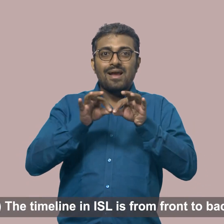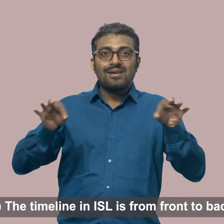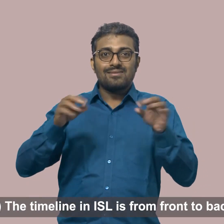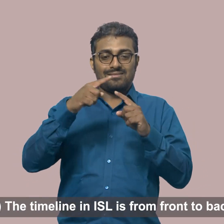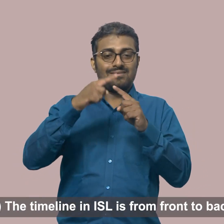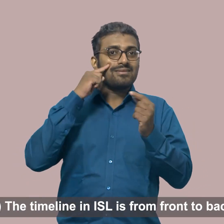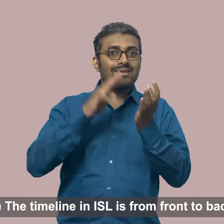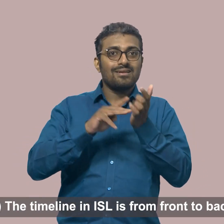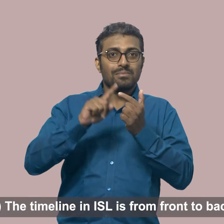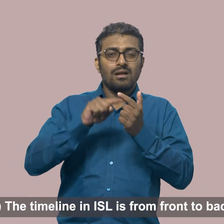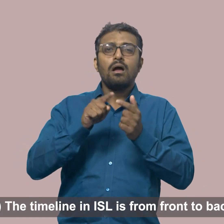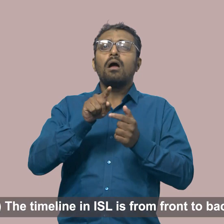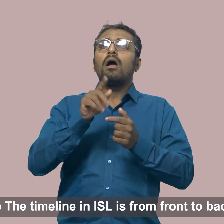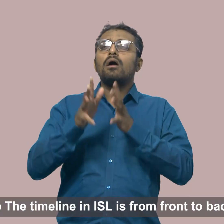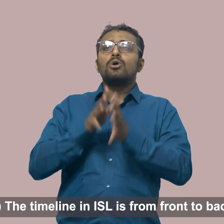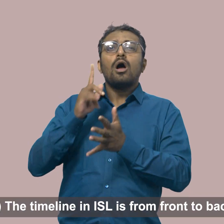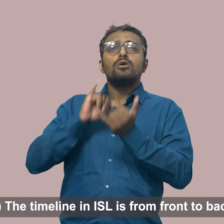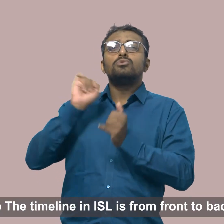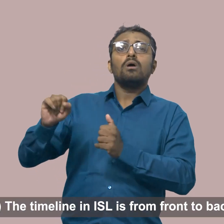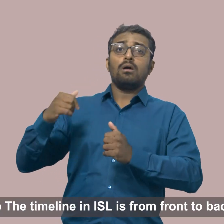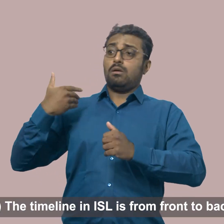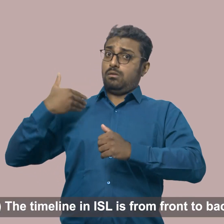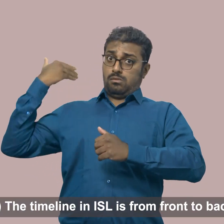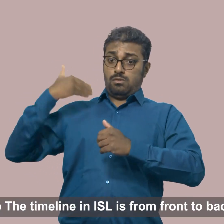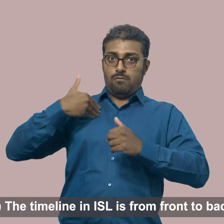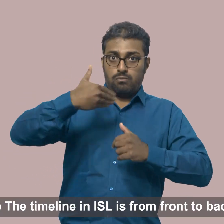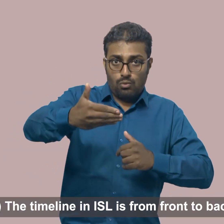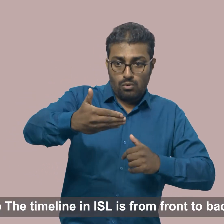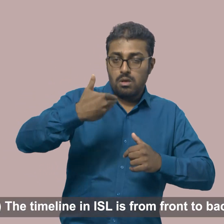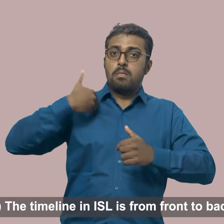The timeline in ISL is from front to behind,